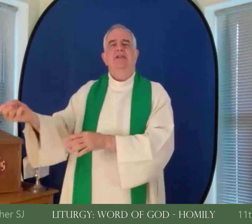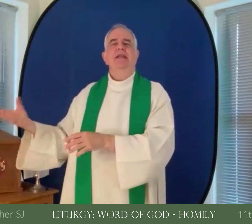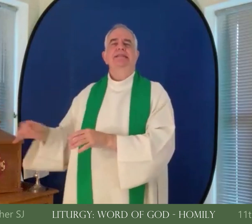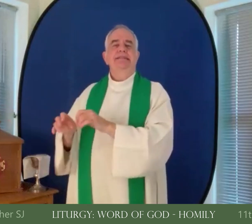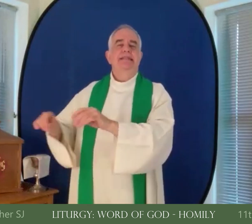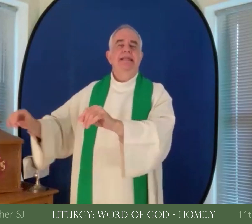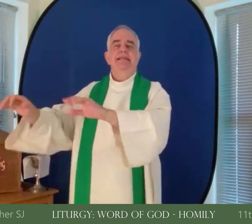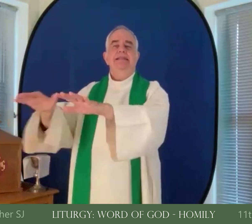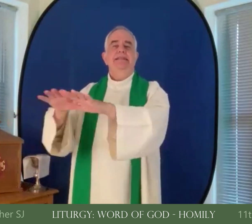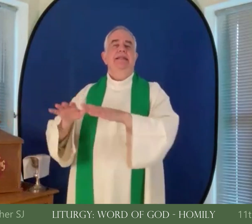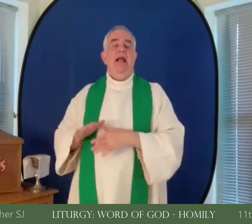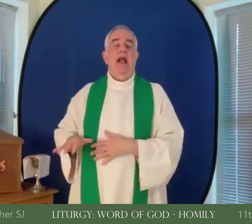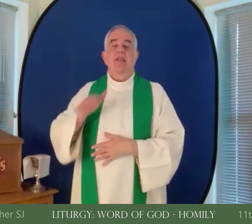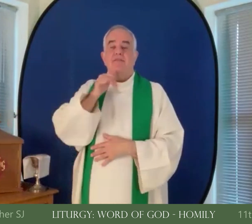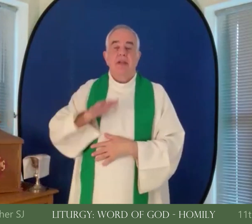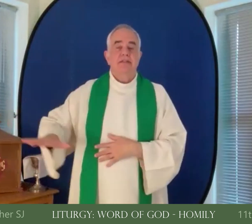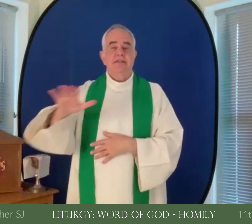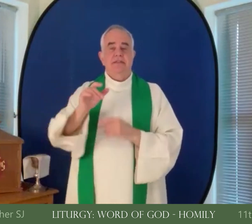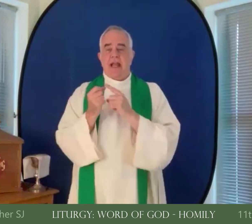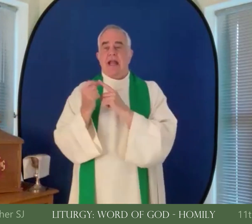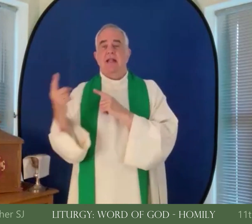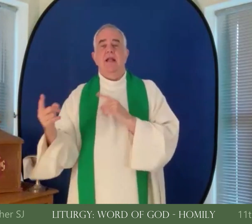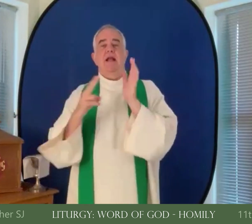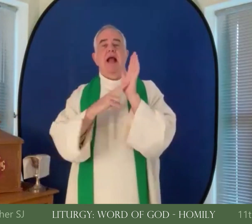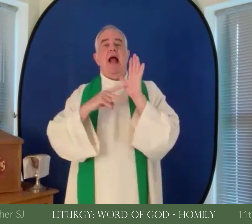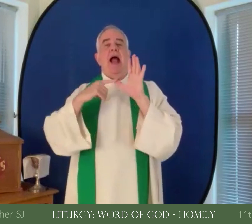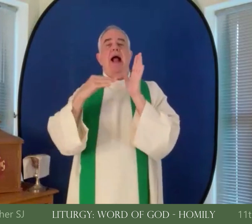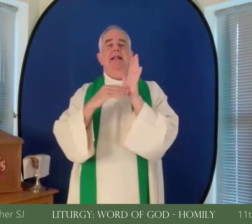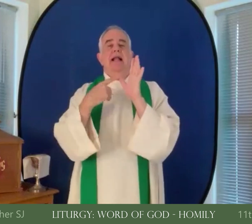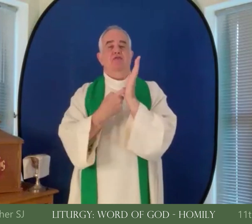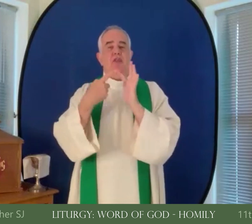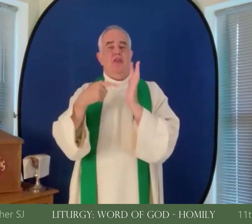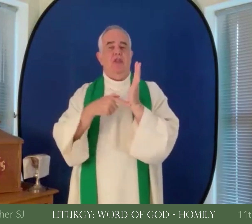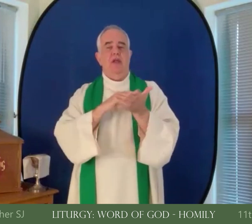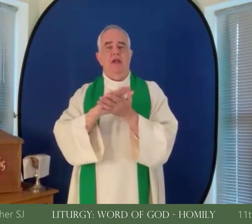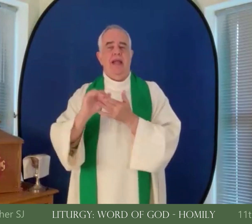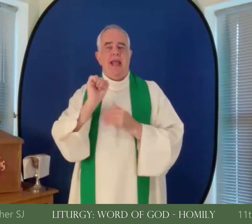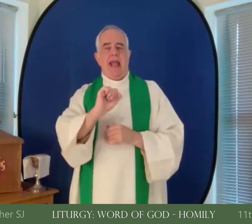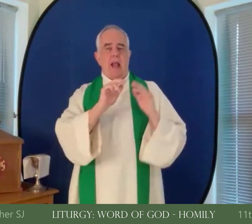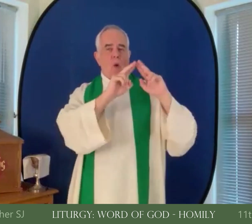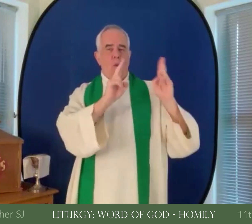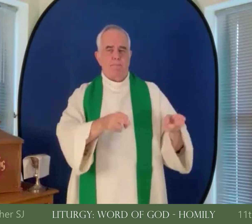scattering seeds in the field near Nazareth. At home.